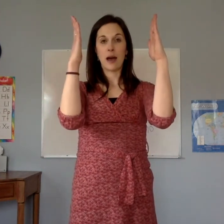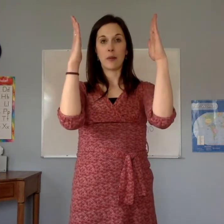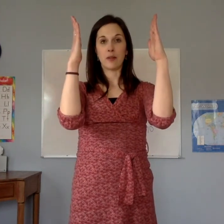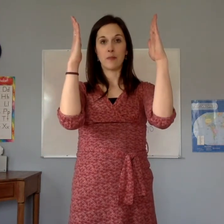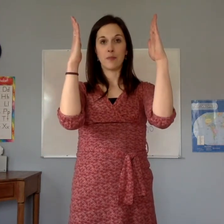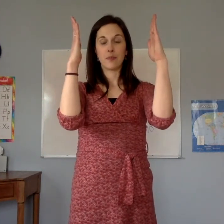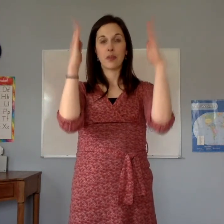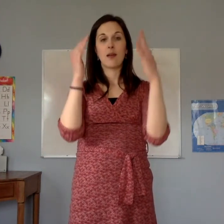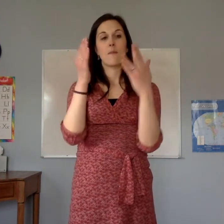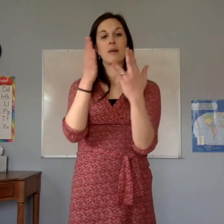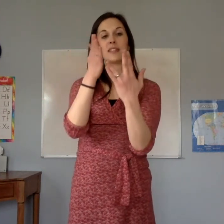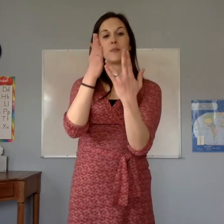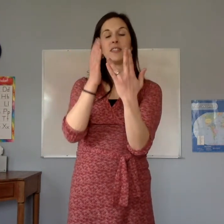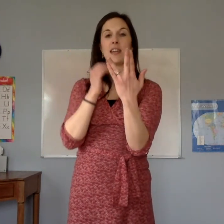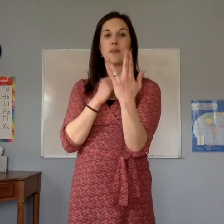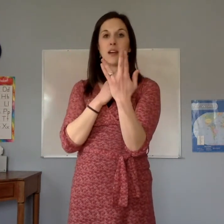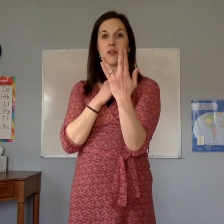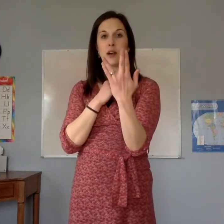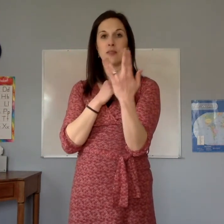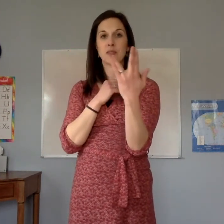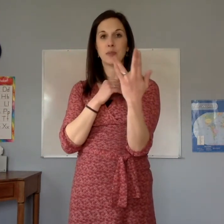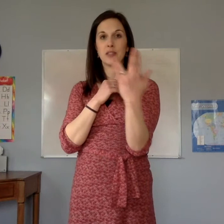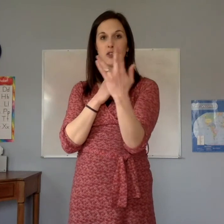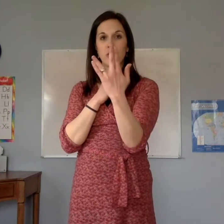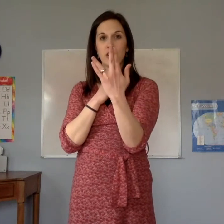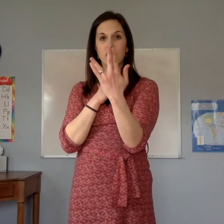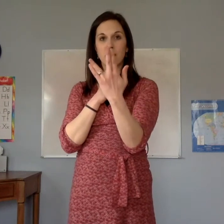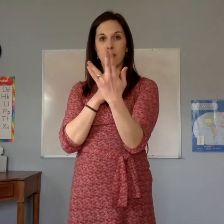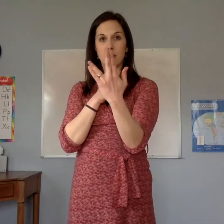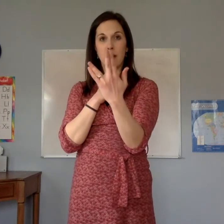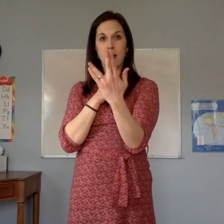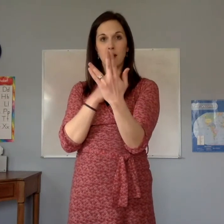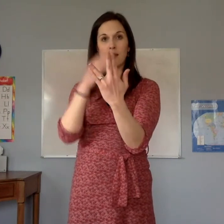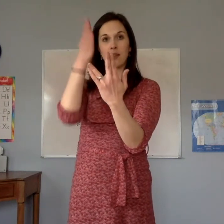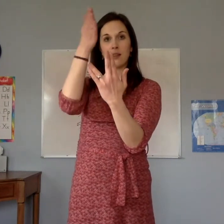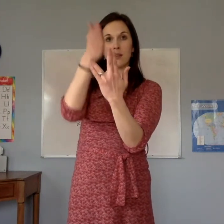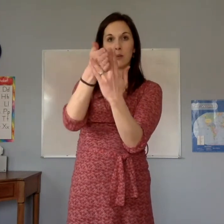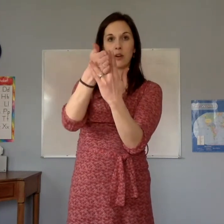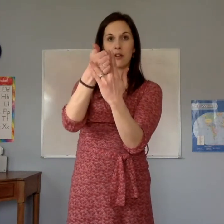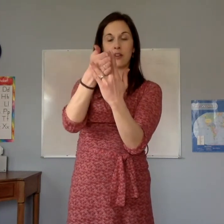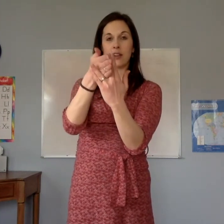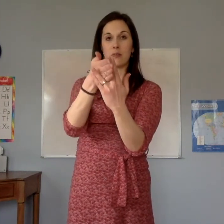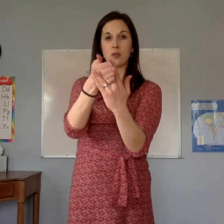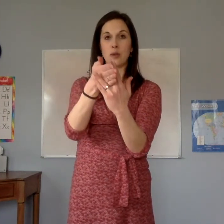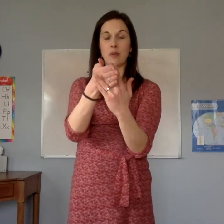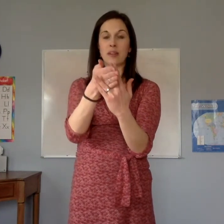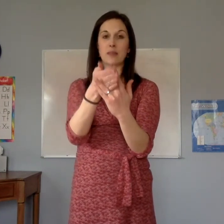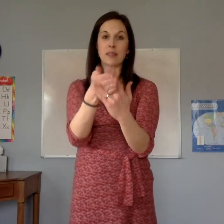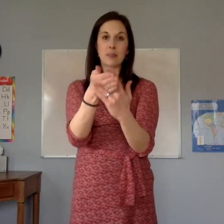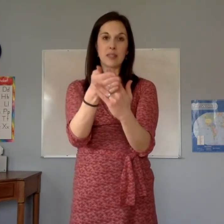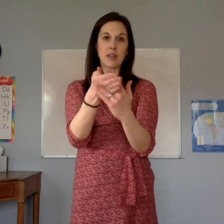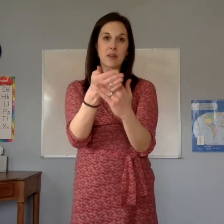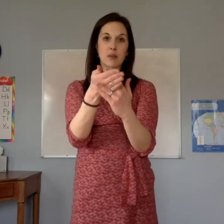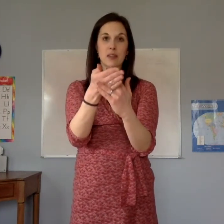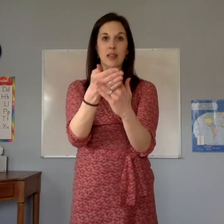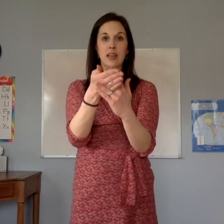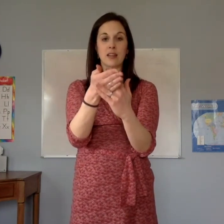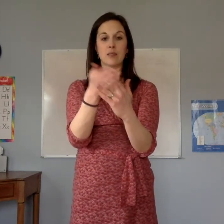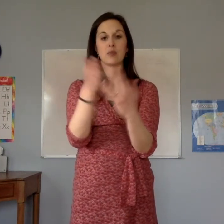Babel. Mesopotamia, you kind of split 2 fingers like your Spock and put your other hand in between, because Mesopotamia was the land